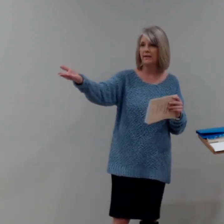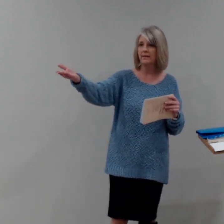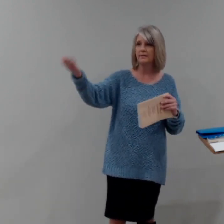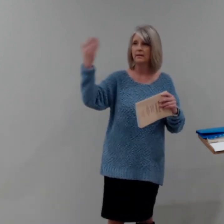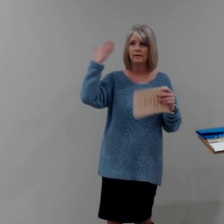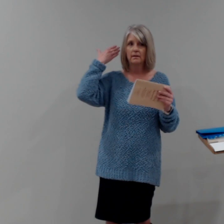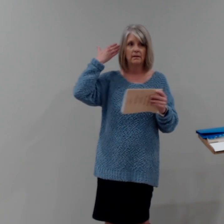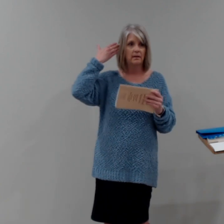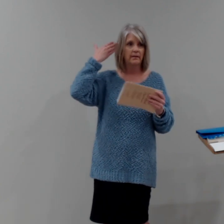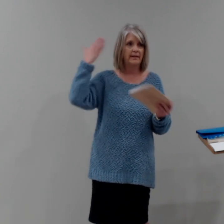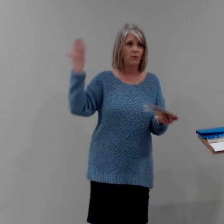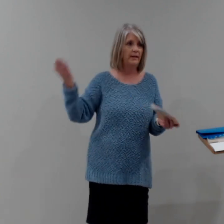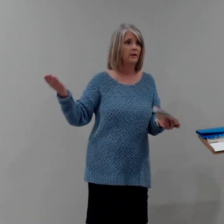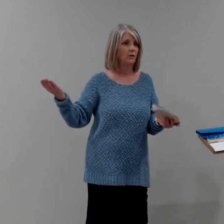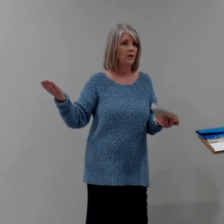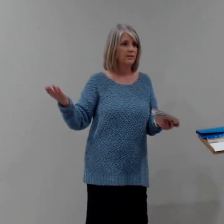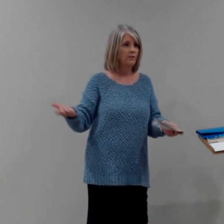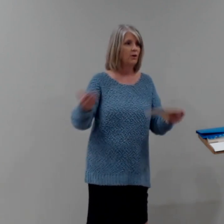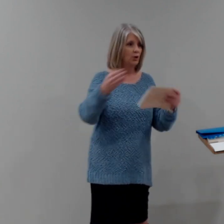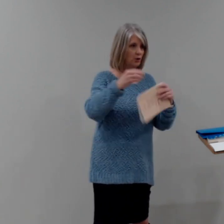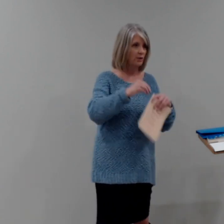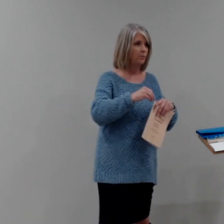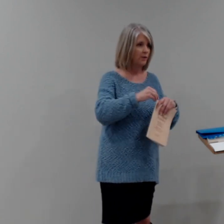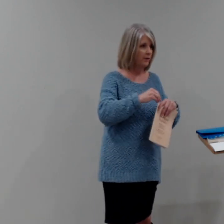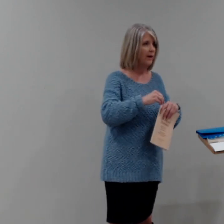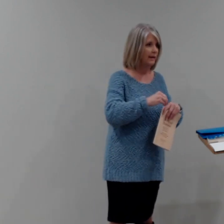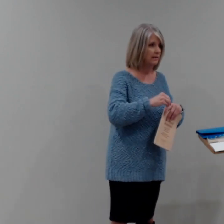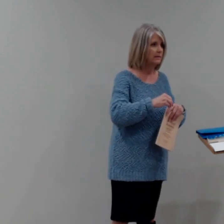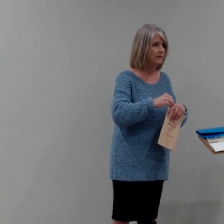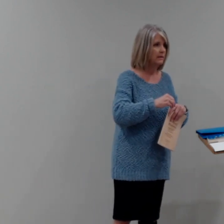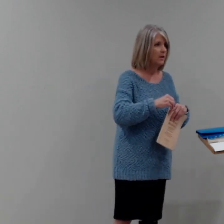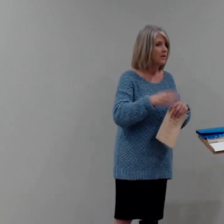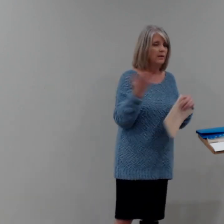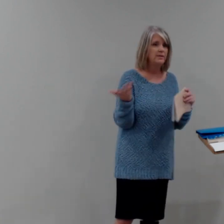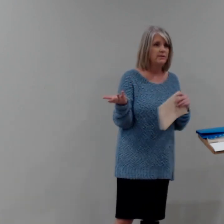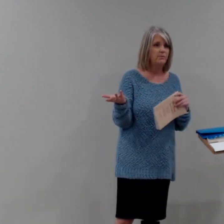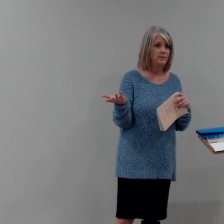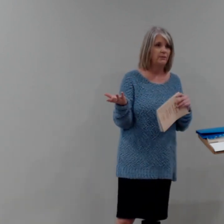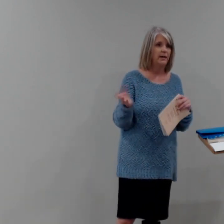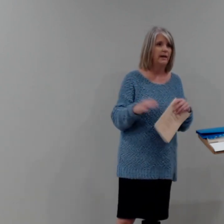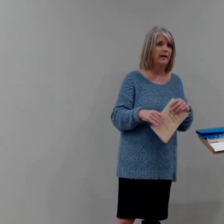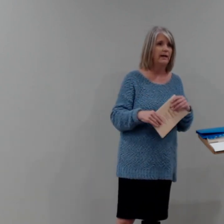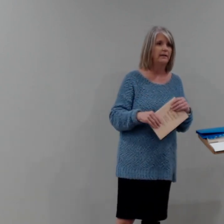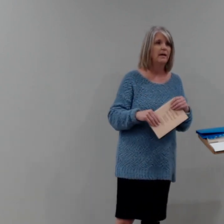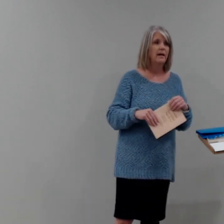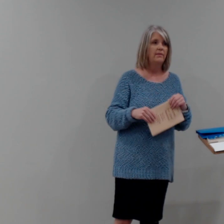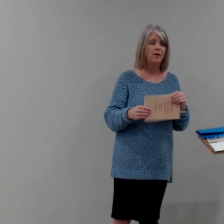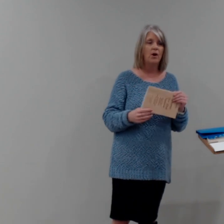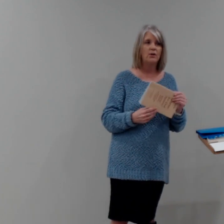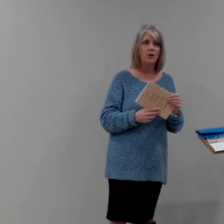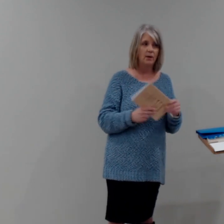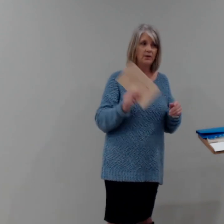is they don't hear, so they're learning with their hands. So it's no different. And I will tell